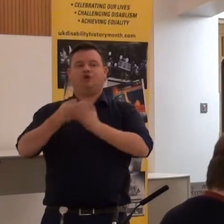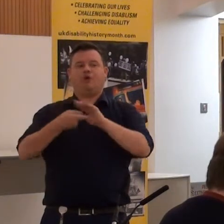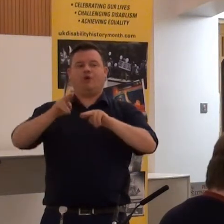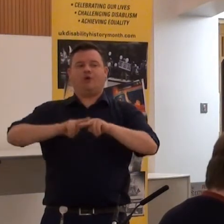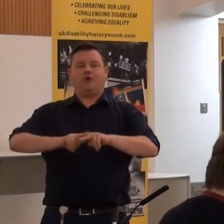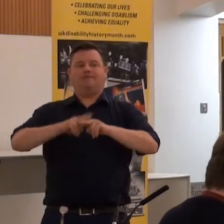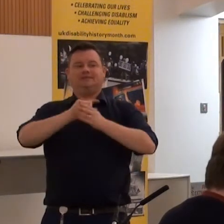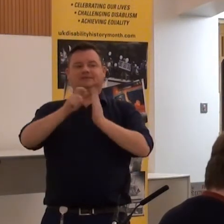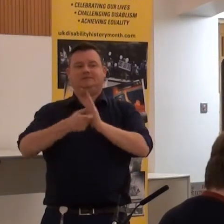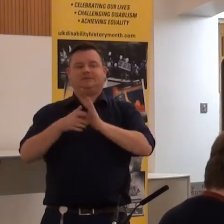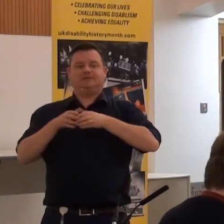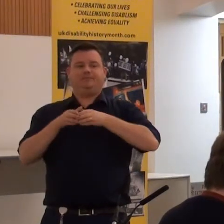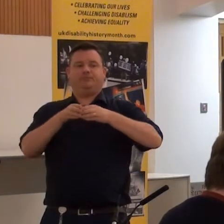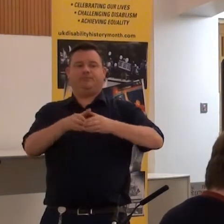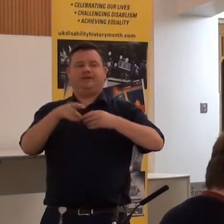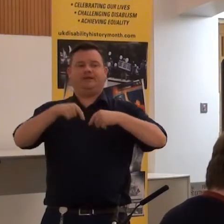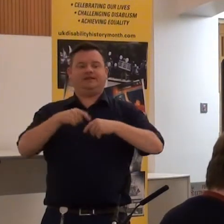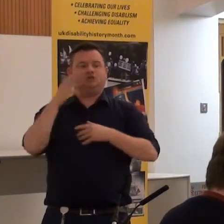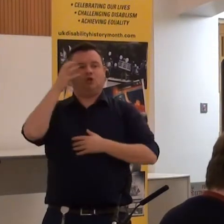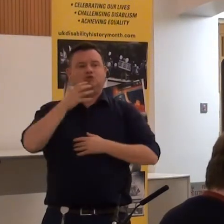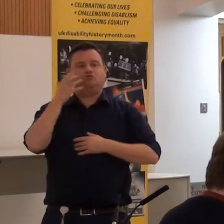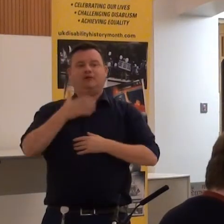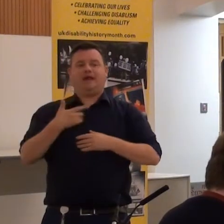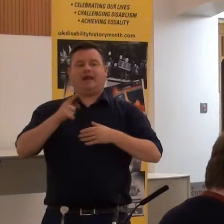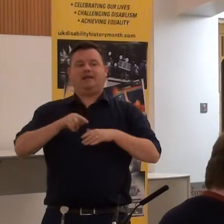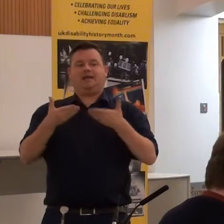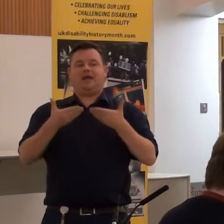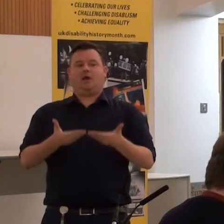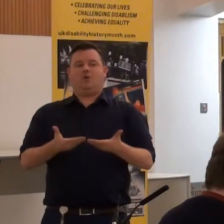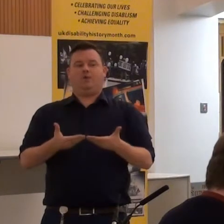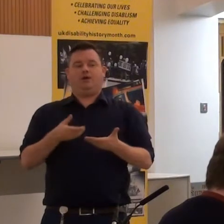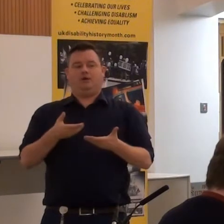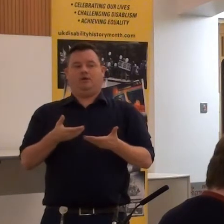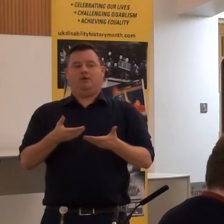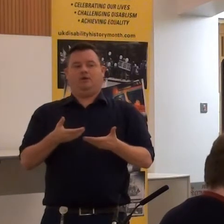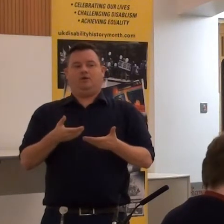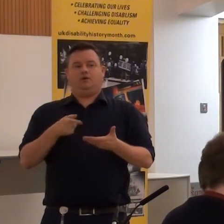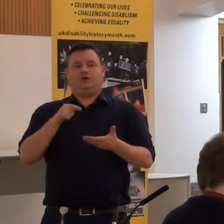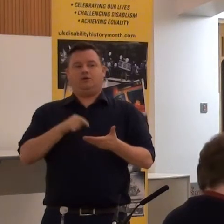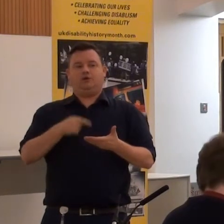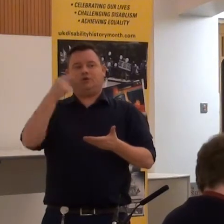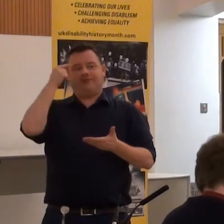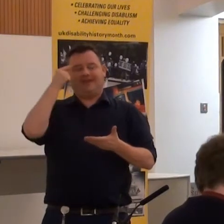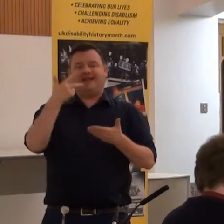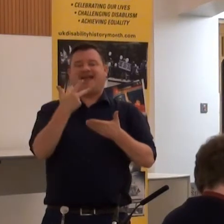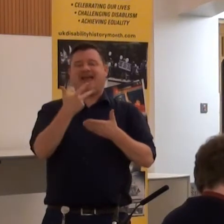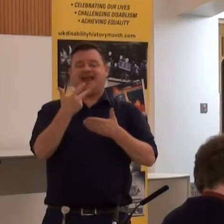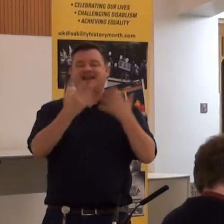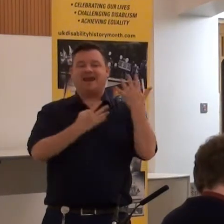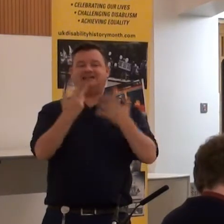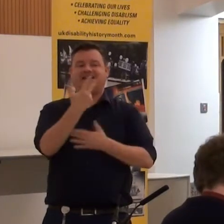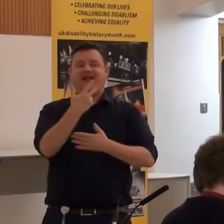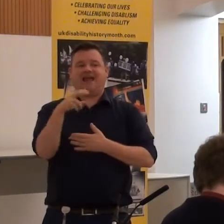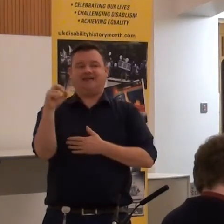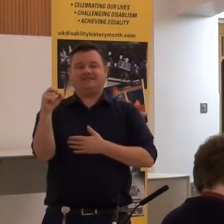movement in this country and where we are now, do you think that in the 80s and in the 90s you were